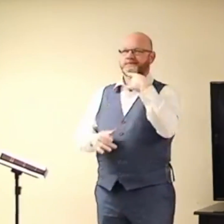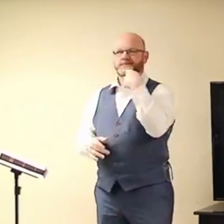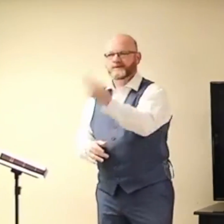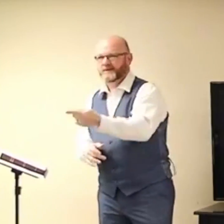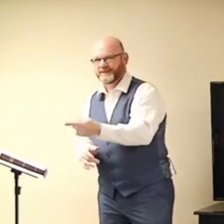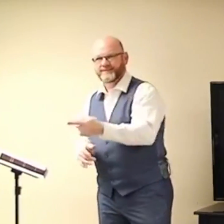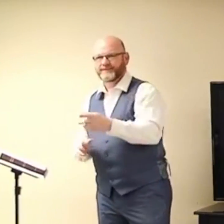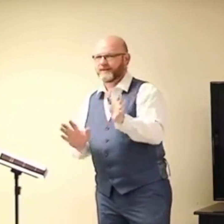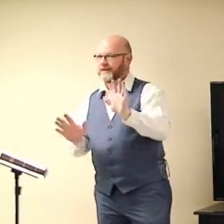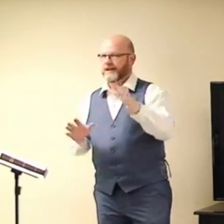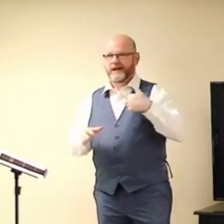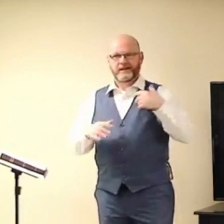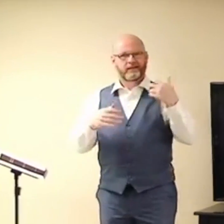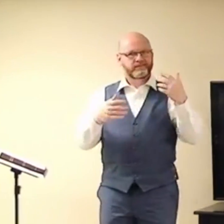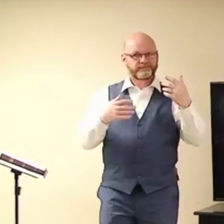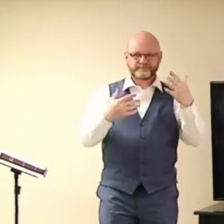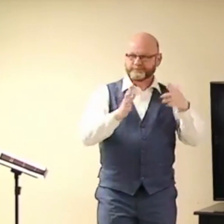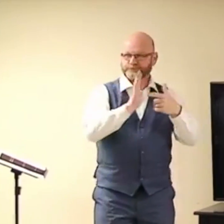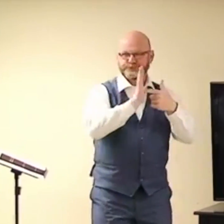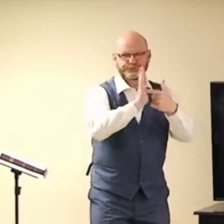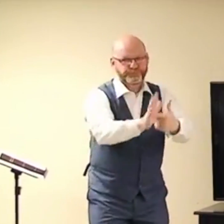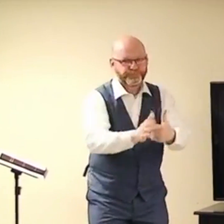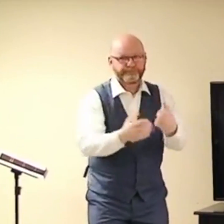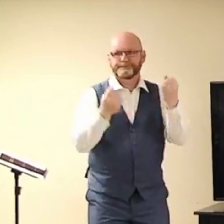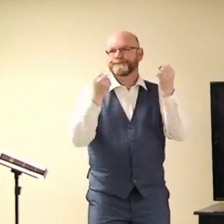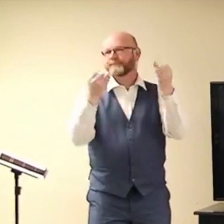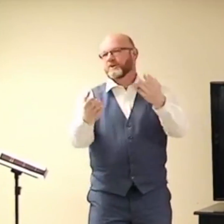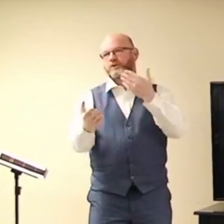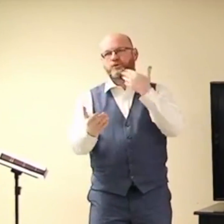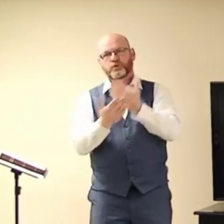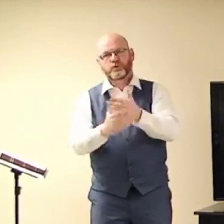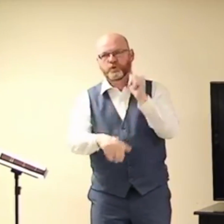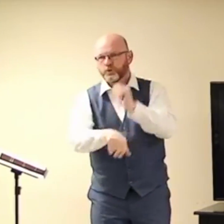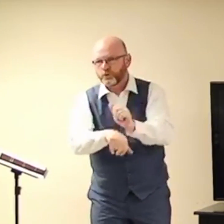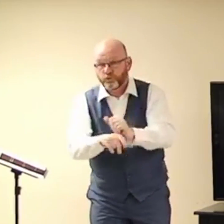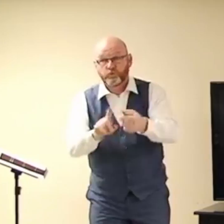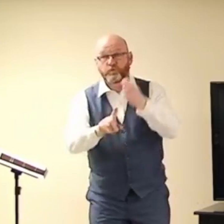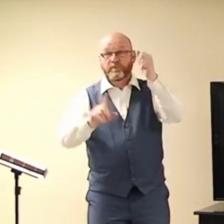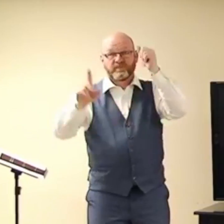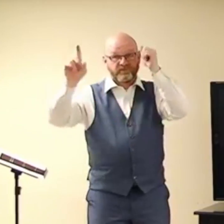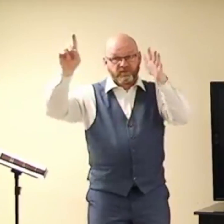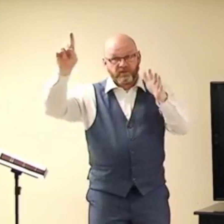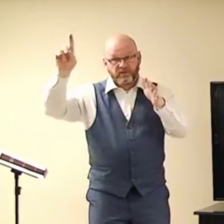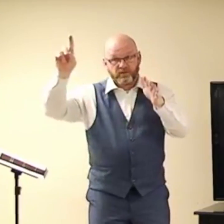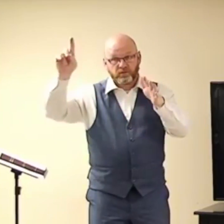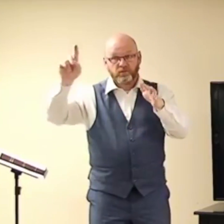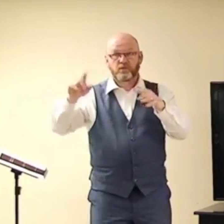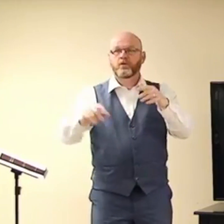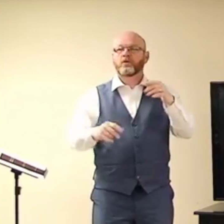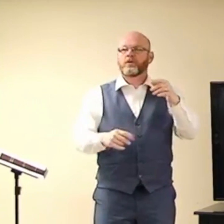But Jesus said to them, I have shown you many good works from the Father.